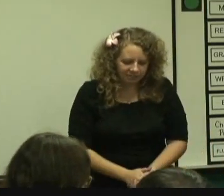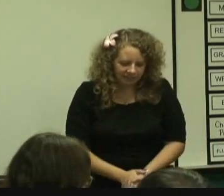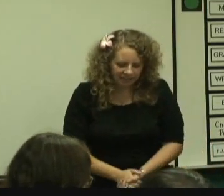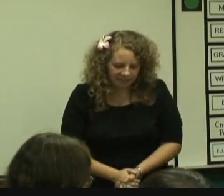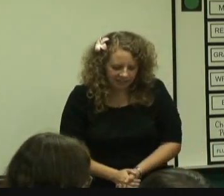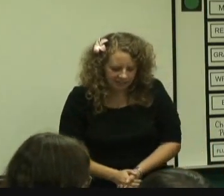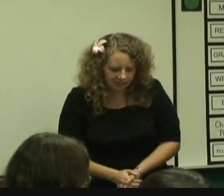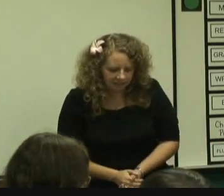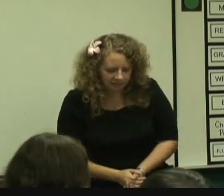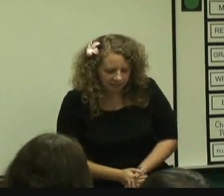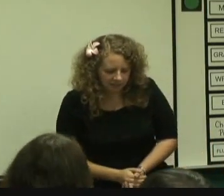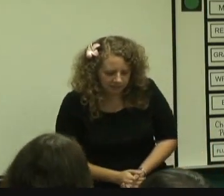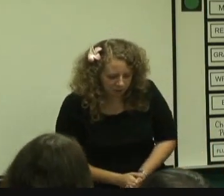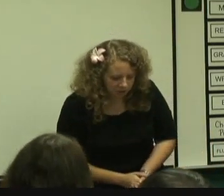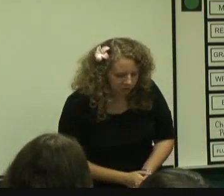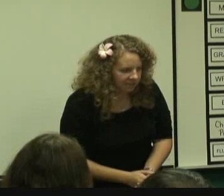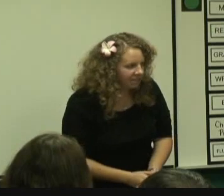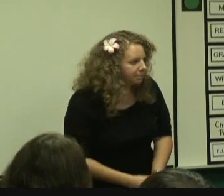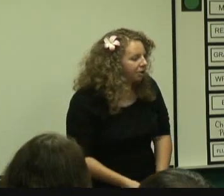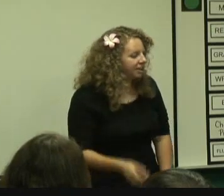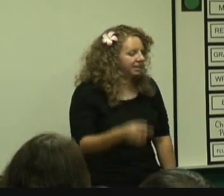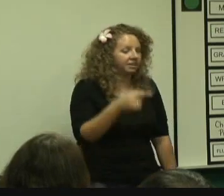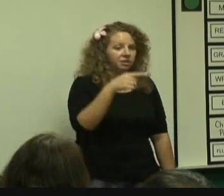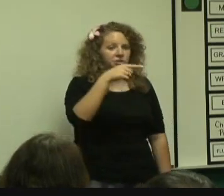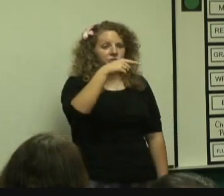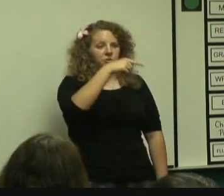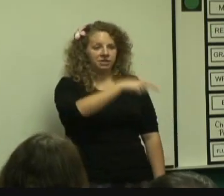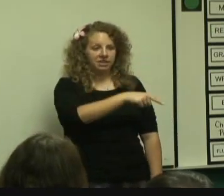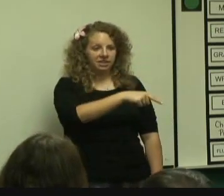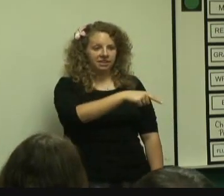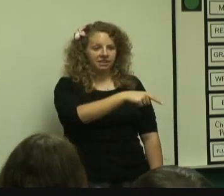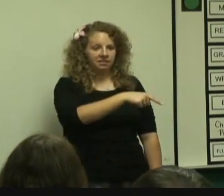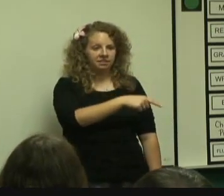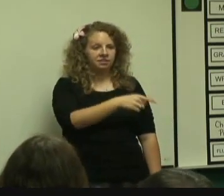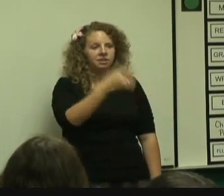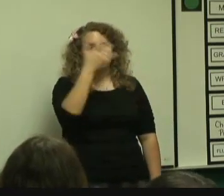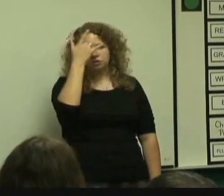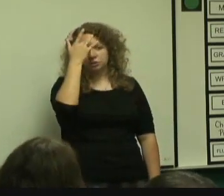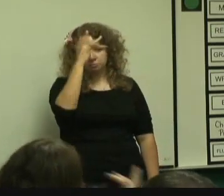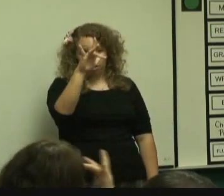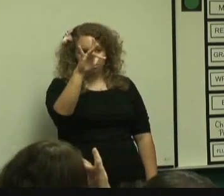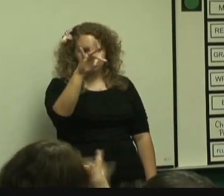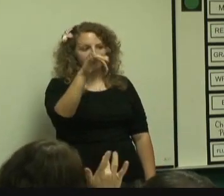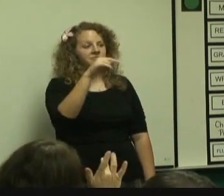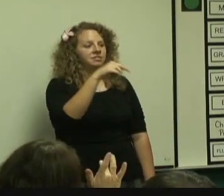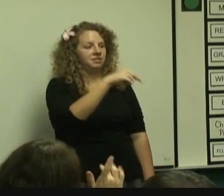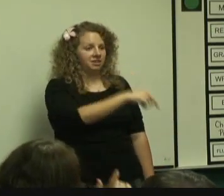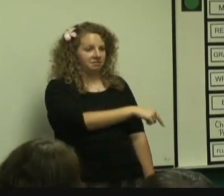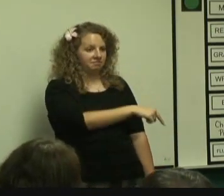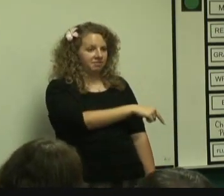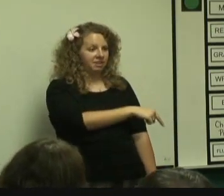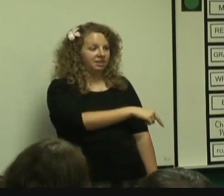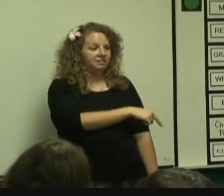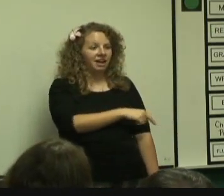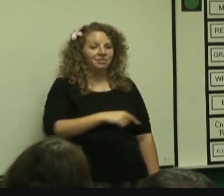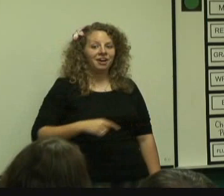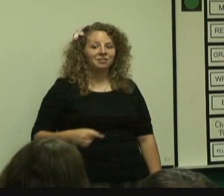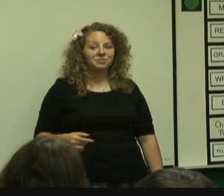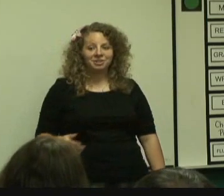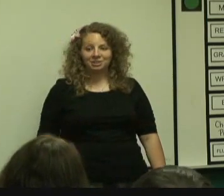say he is smart. So he's smart, he. So he, smart, he. Now, the other thing that's